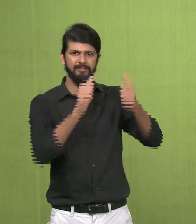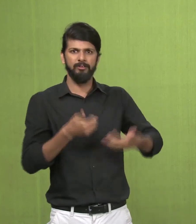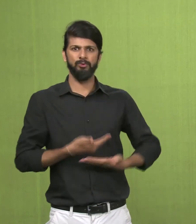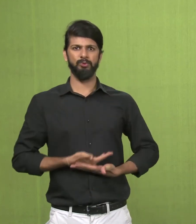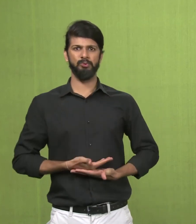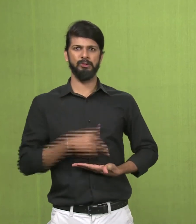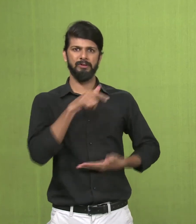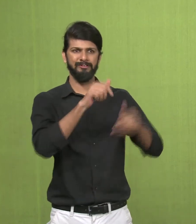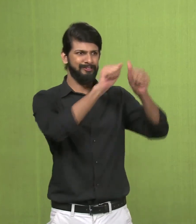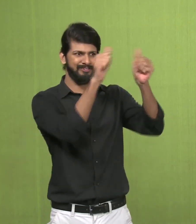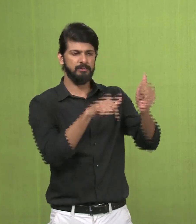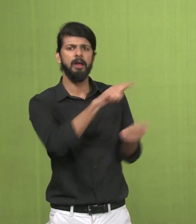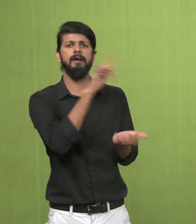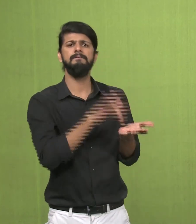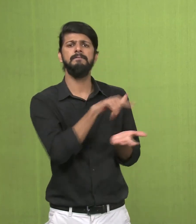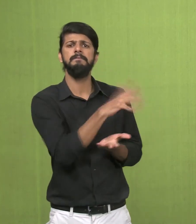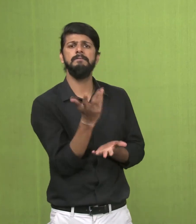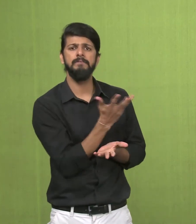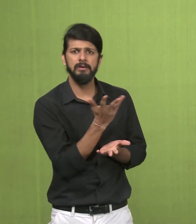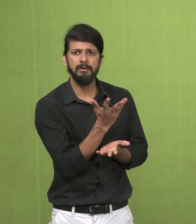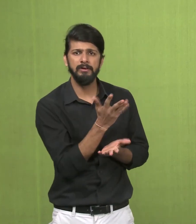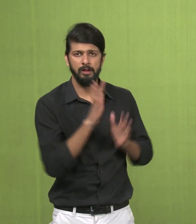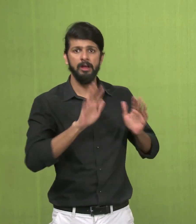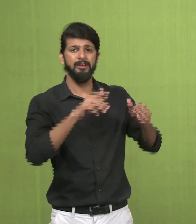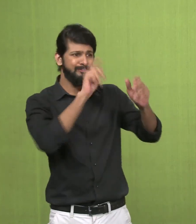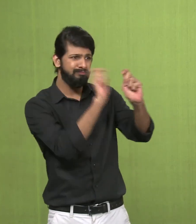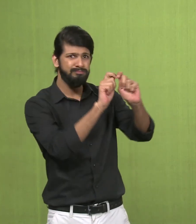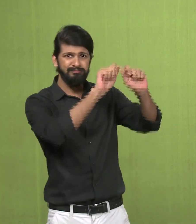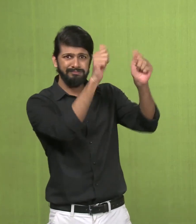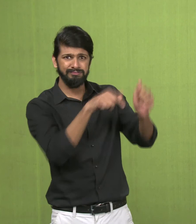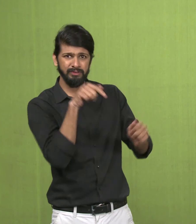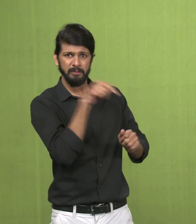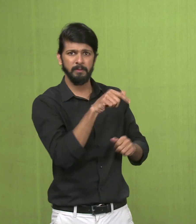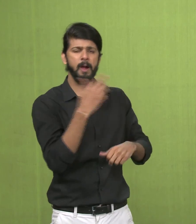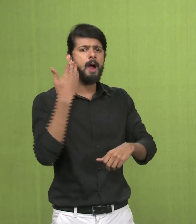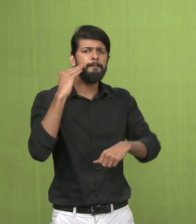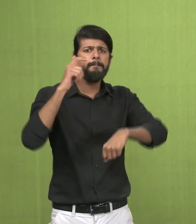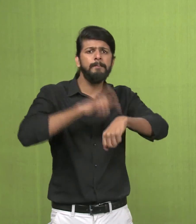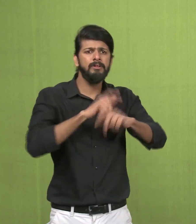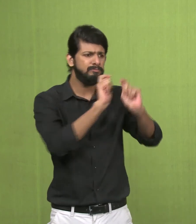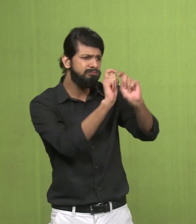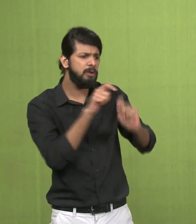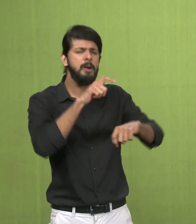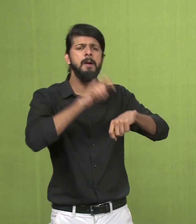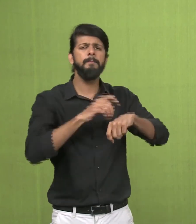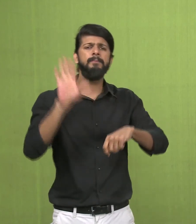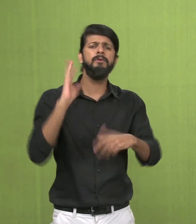Questions related to the third sculpture. Question number 1. Where was this sculpture found and which period does it date